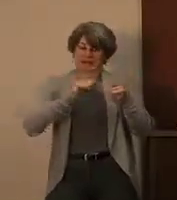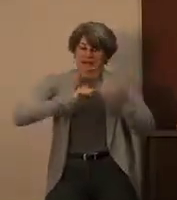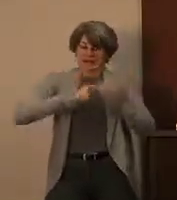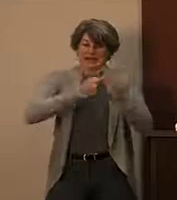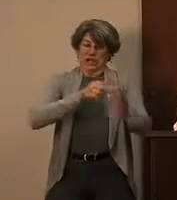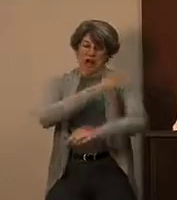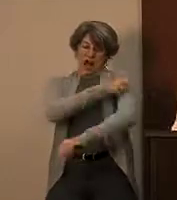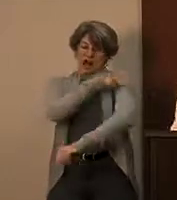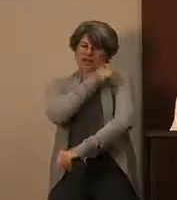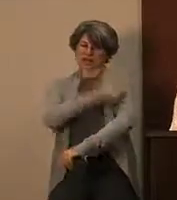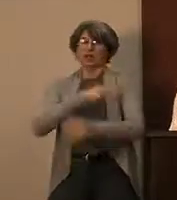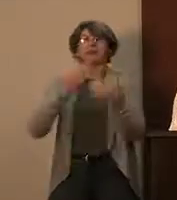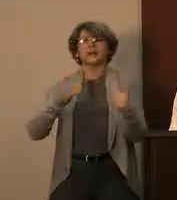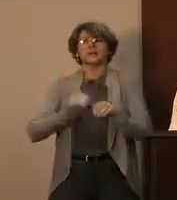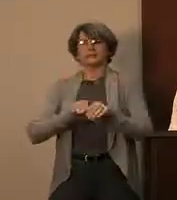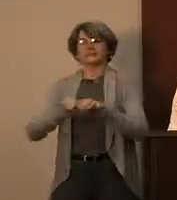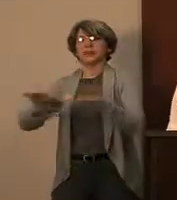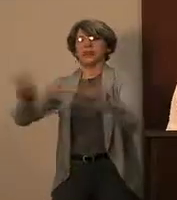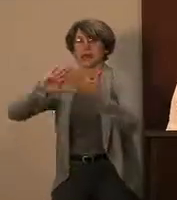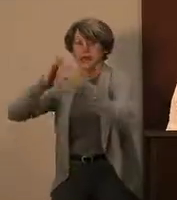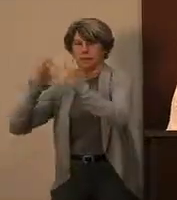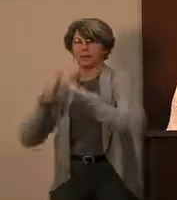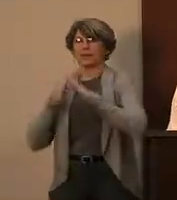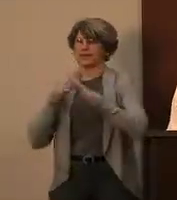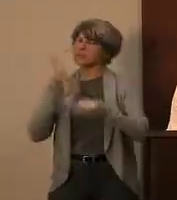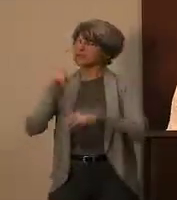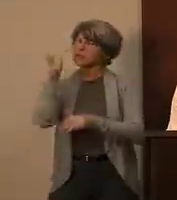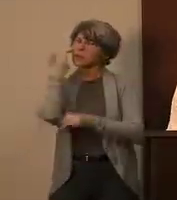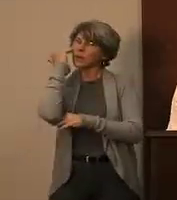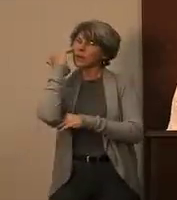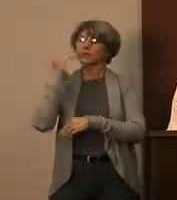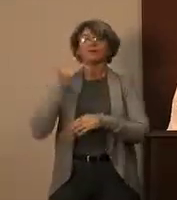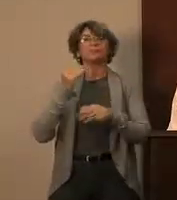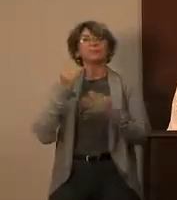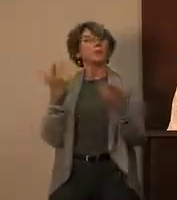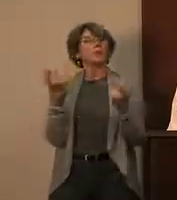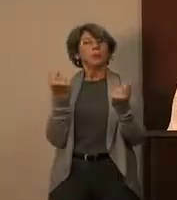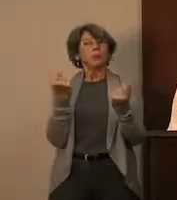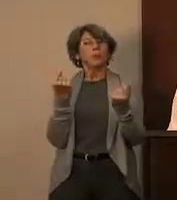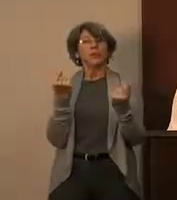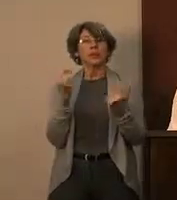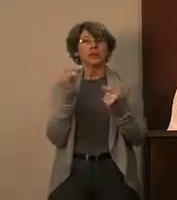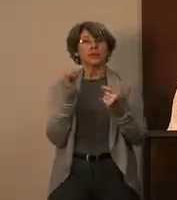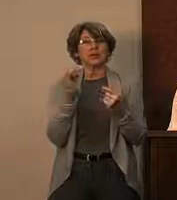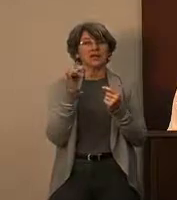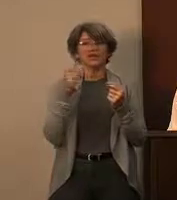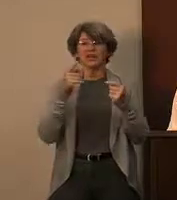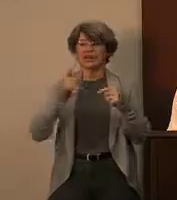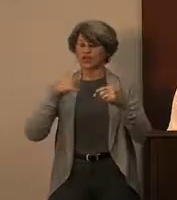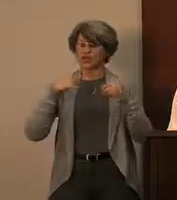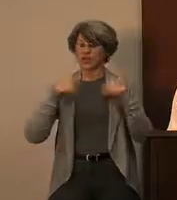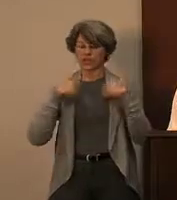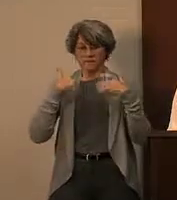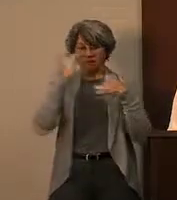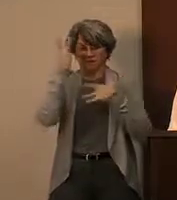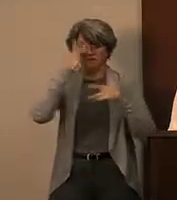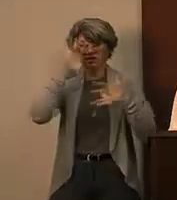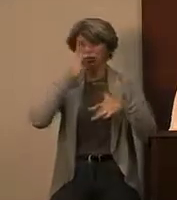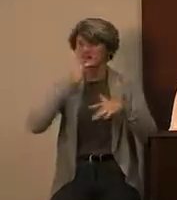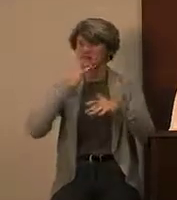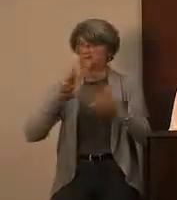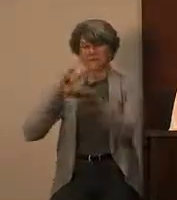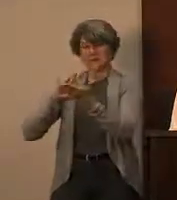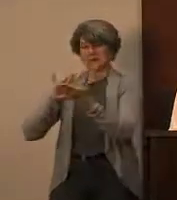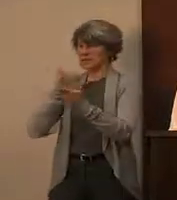it's very, very important that we're aware of this. Recommendations for those with multi-drug resistant colonizations, those are